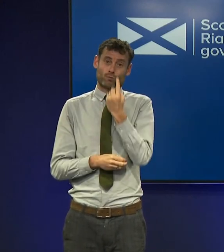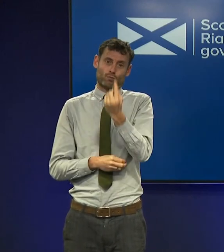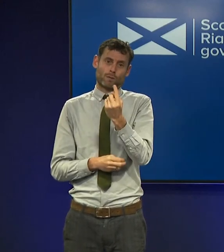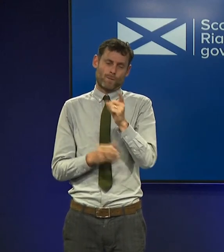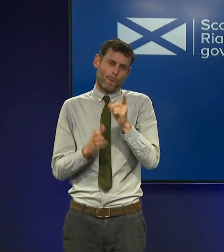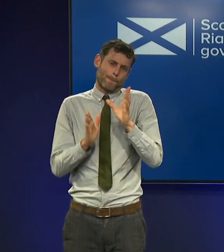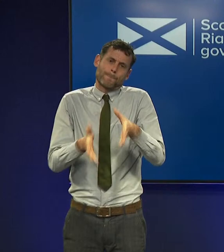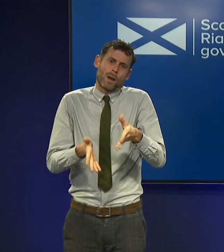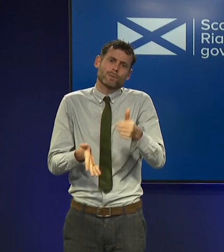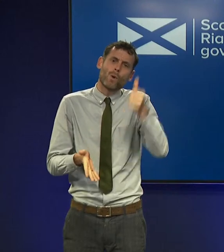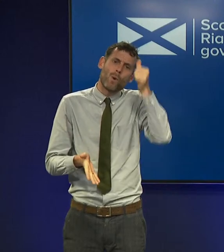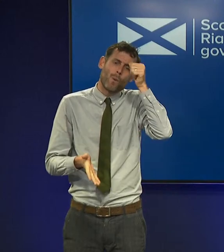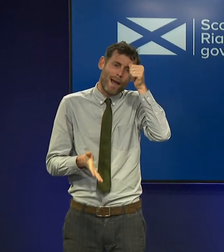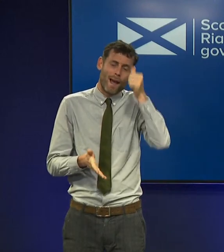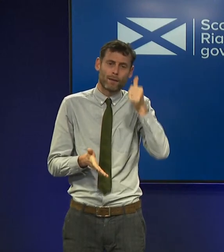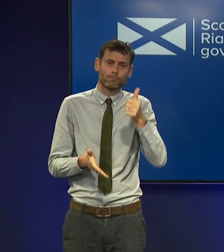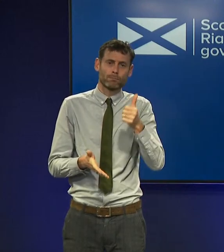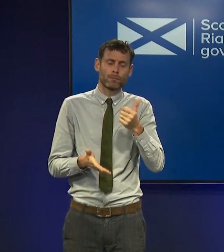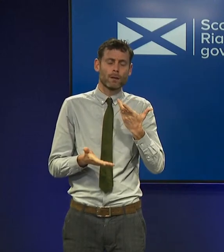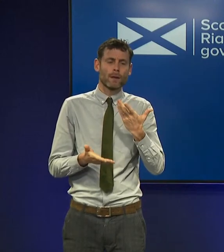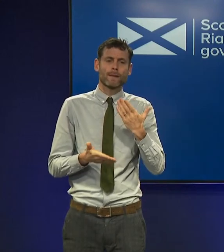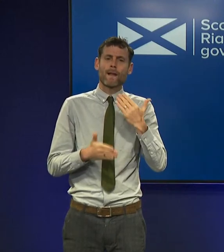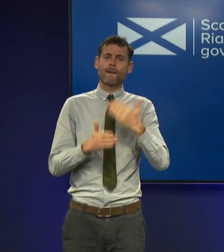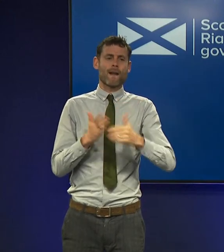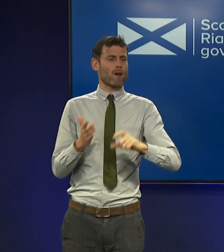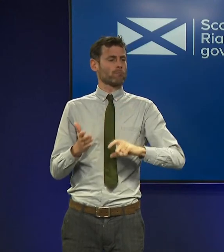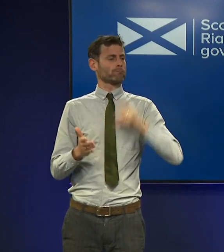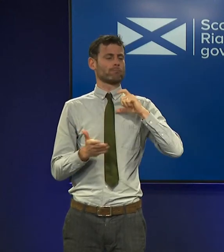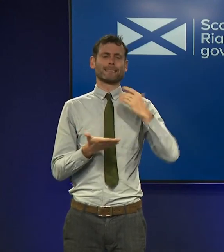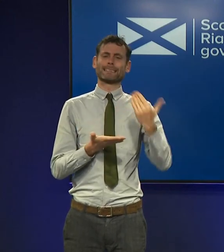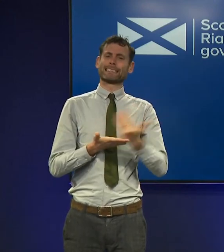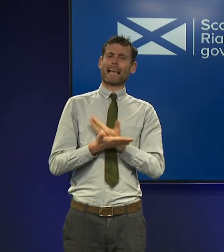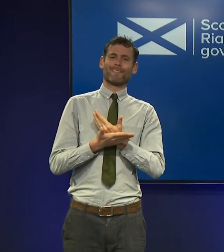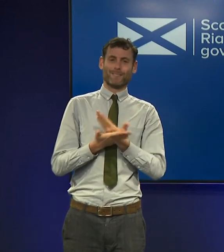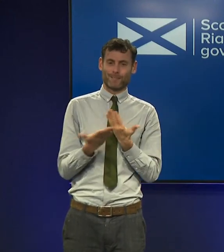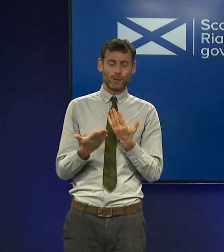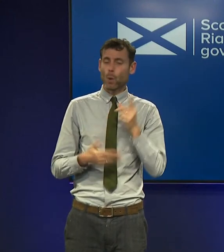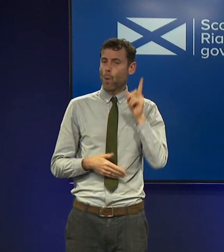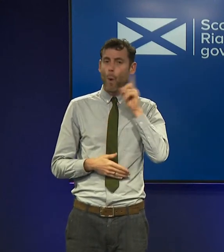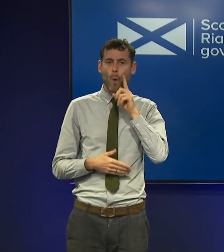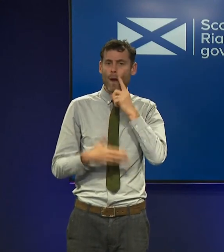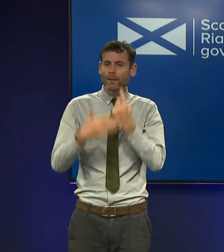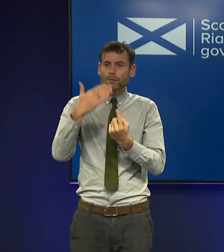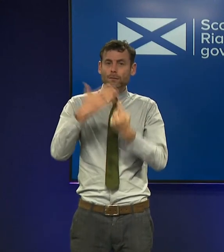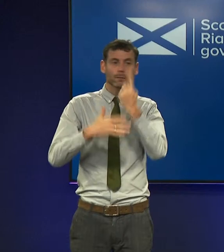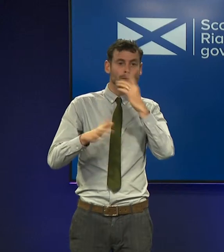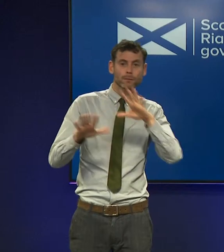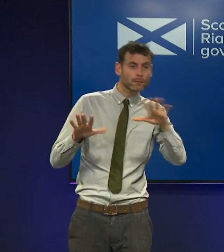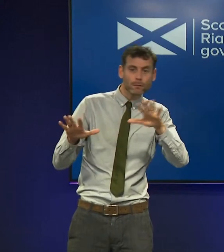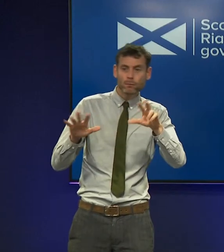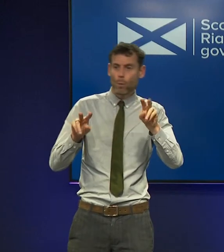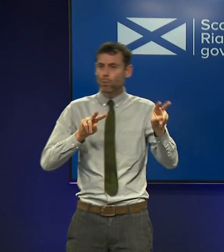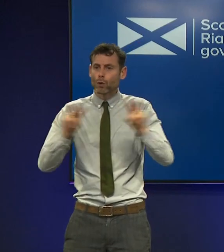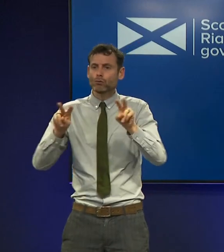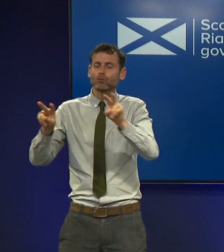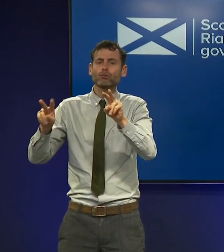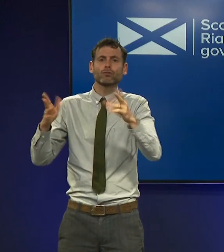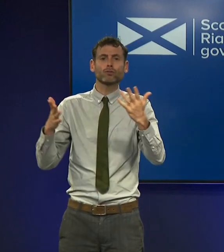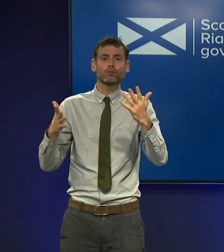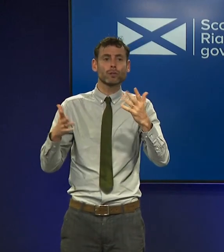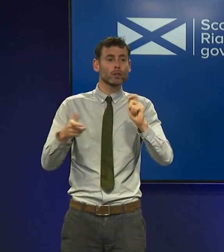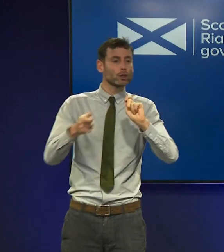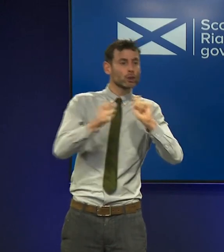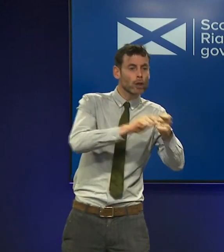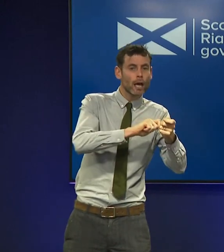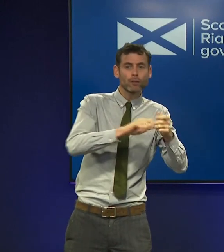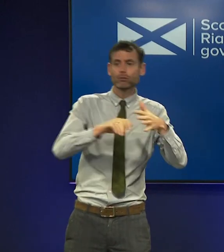to be aware that, again, unfortunately, we are in an unpredictable phase of this pandemic where things may be